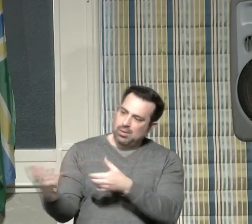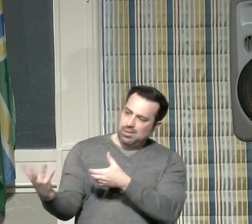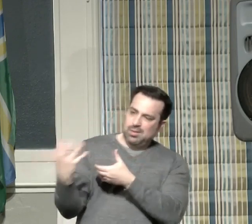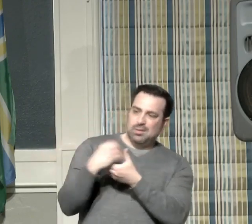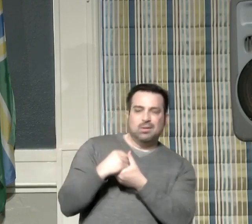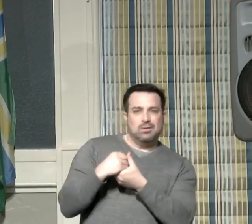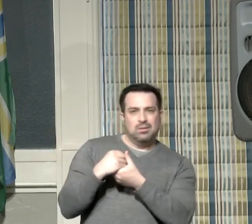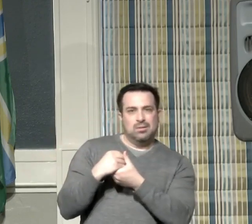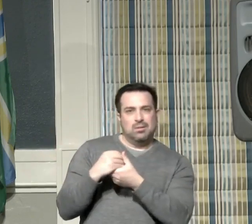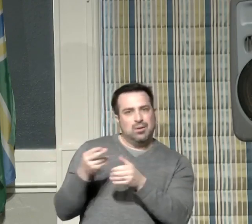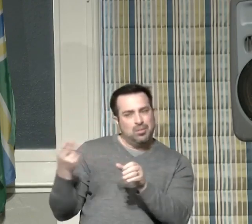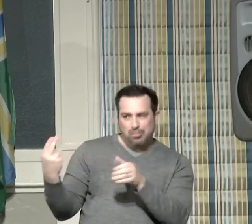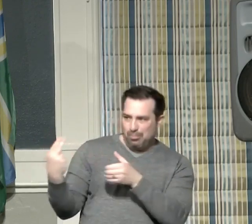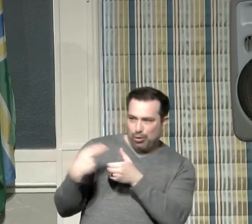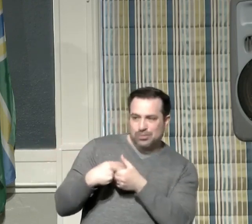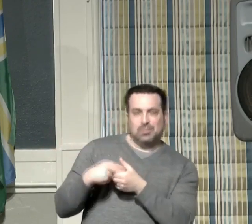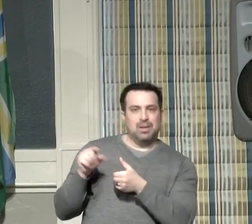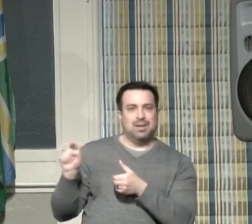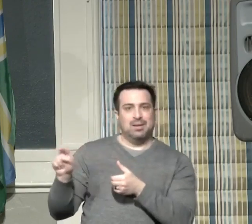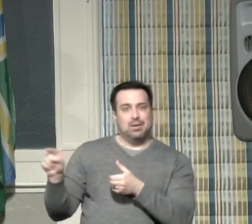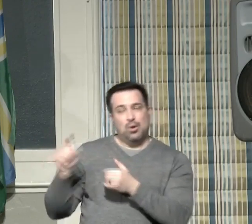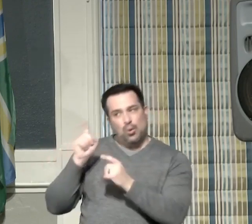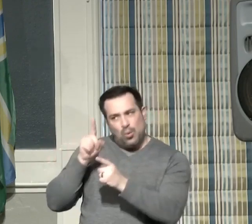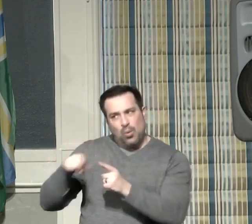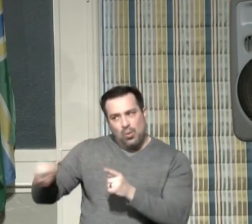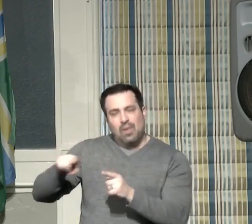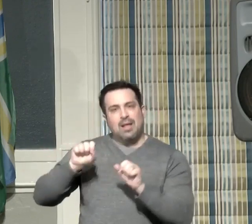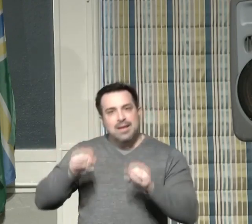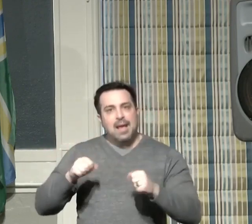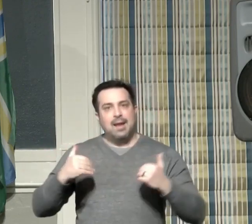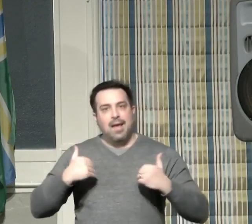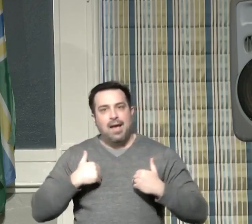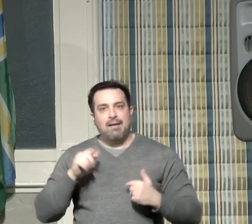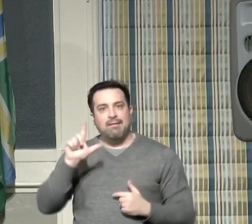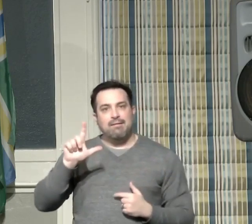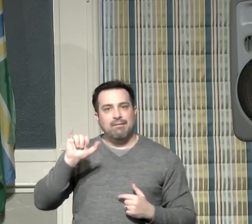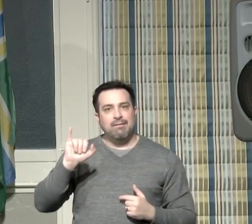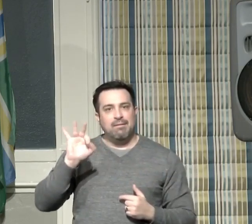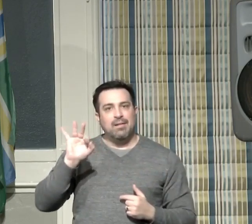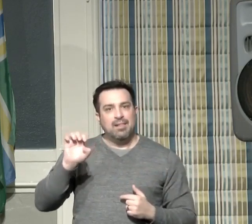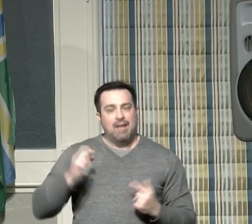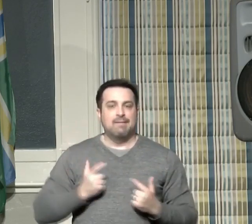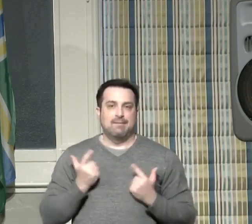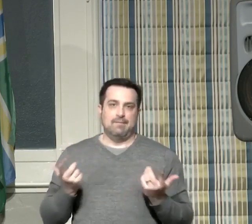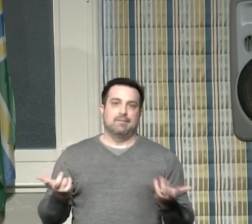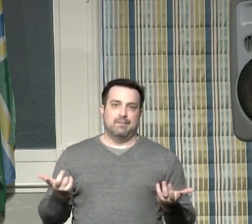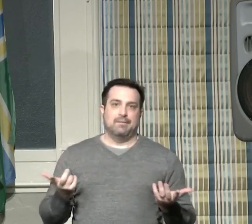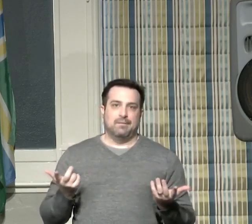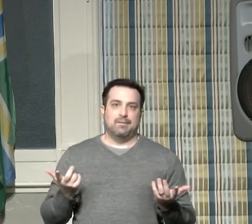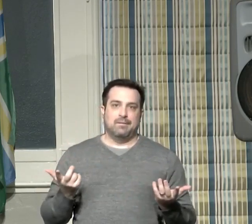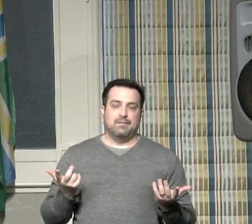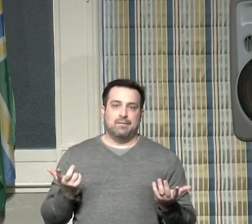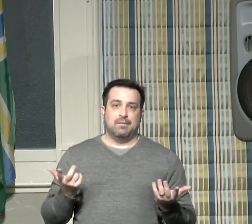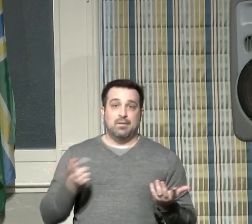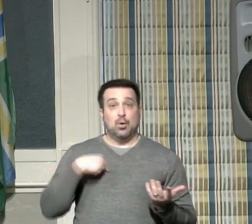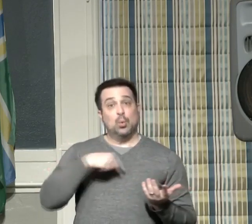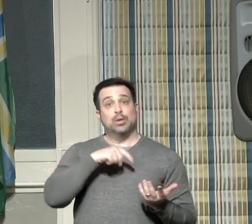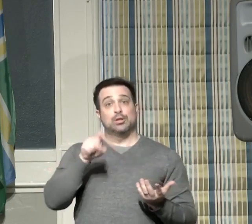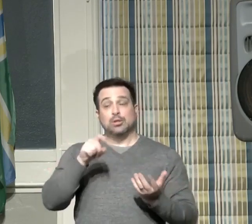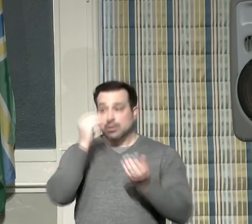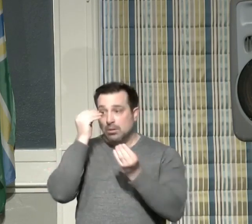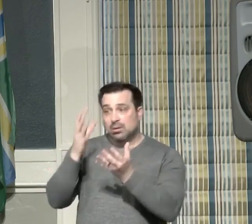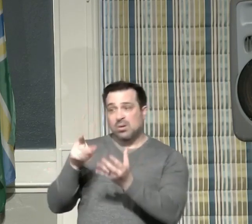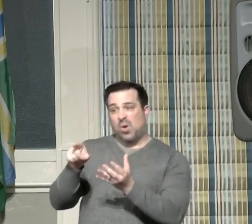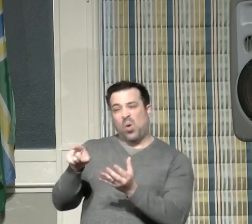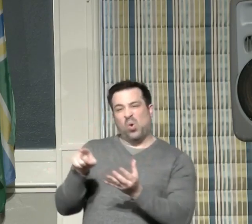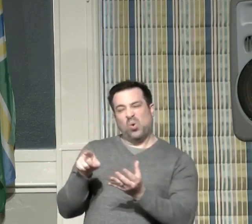an opportunity for people to have a life. We shouldn't be telling people, any of our citizens, that you